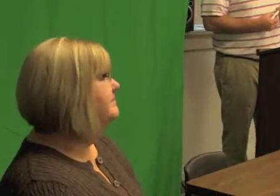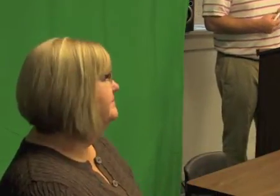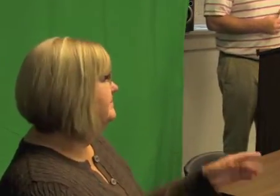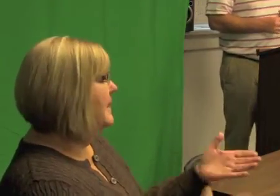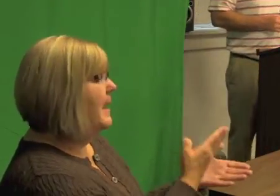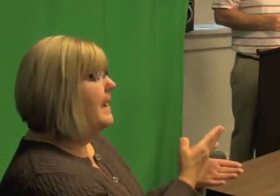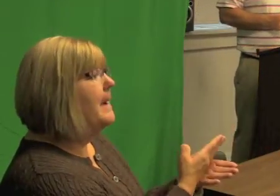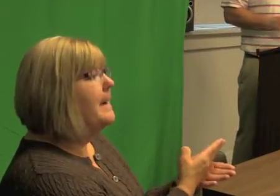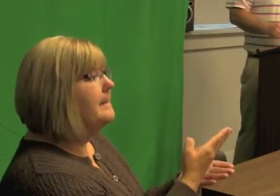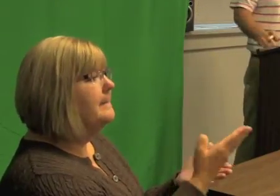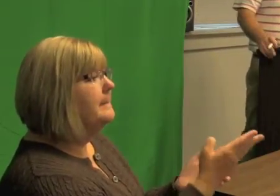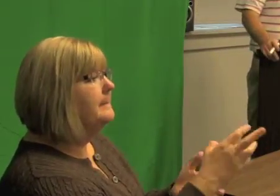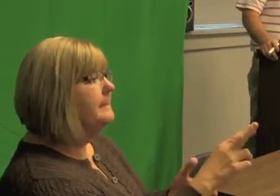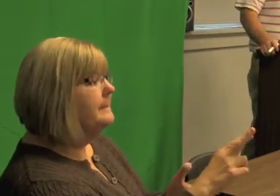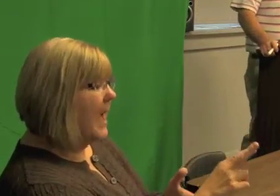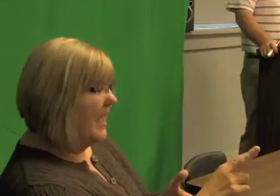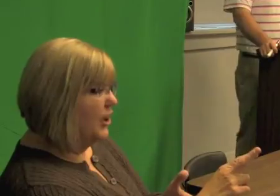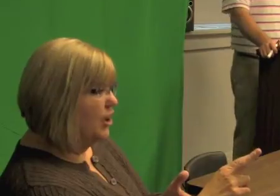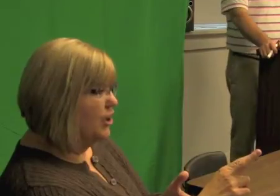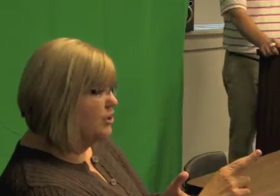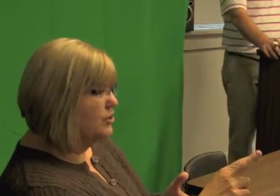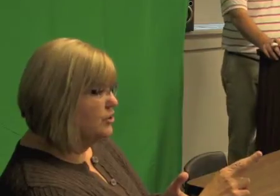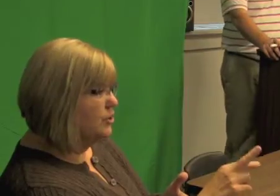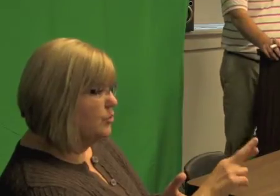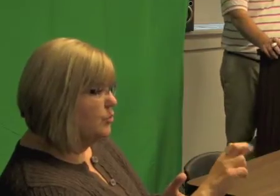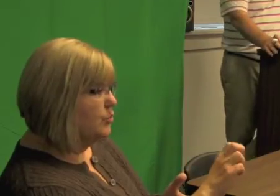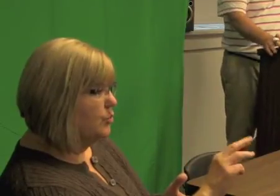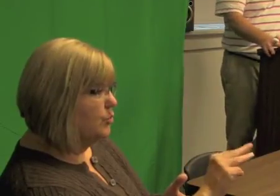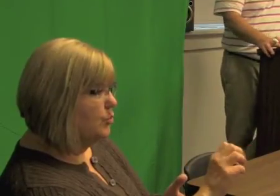A buyer's remorse, yes.